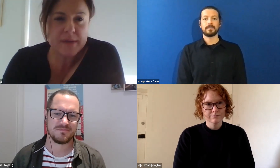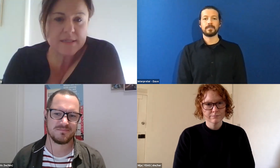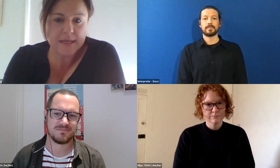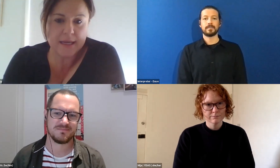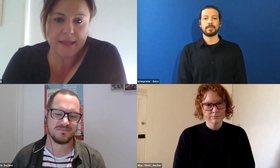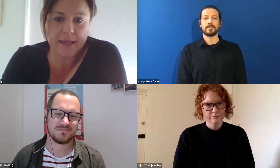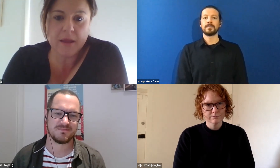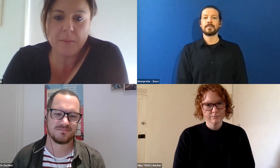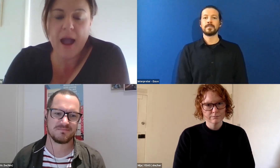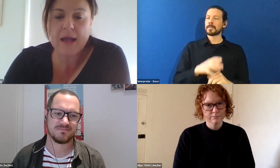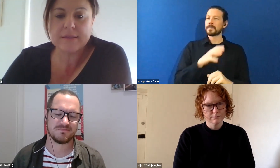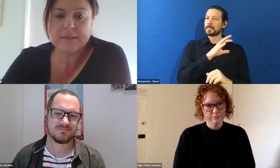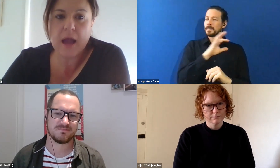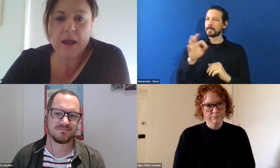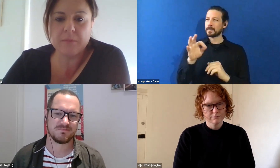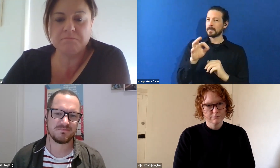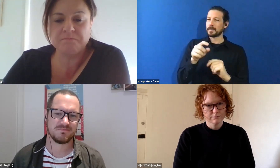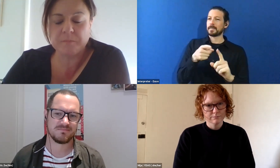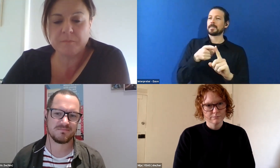Not particularly, but